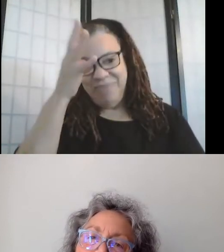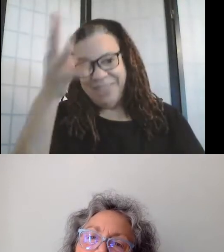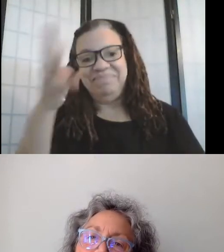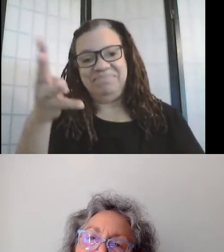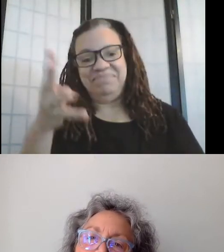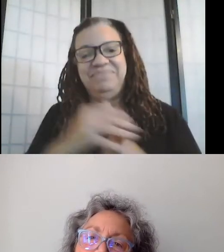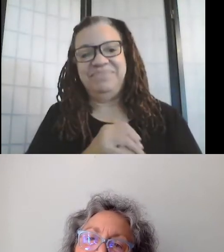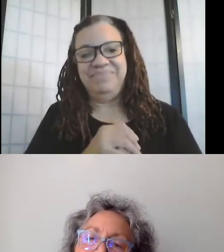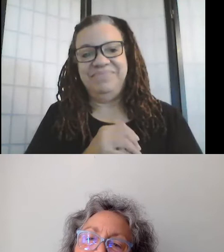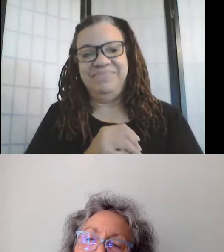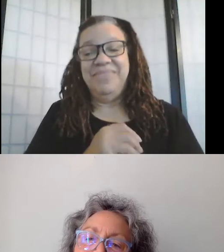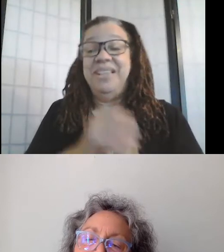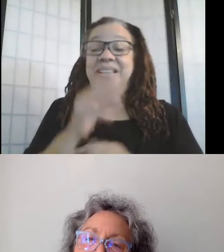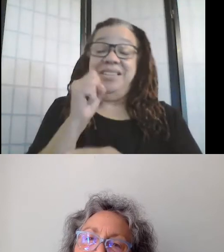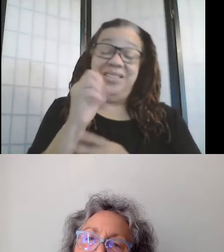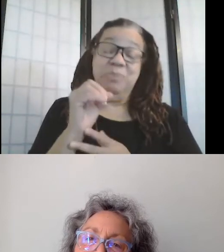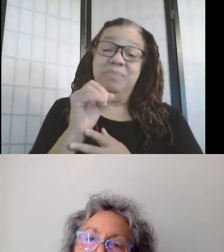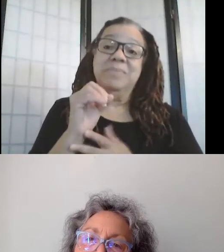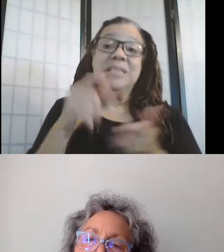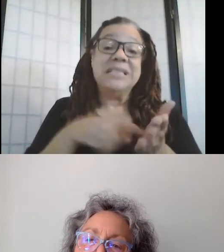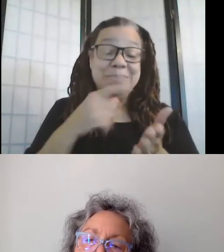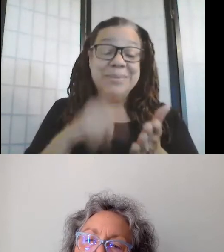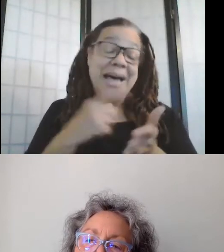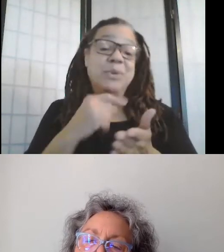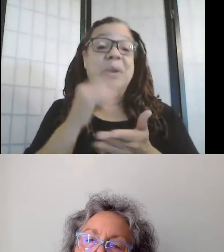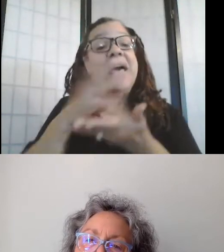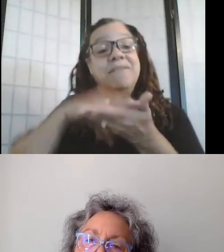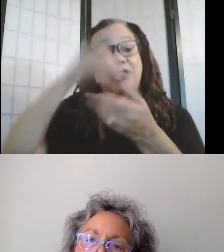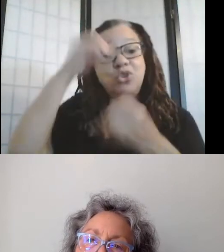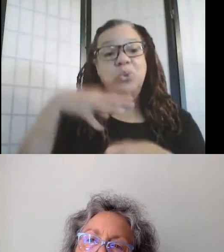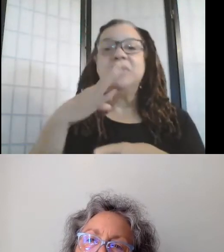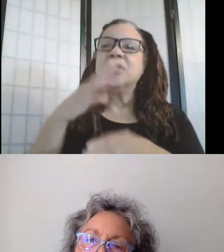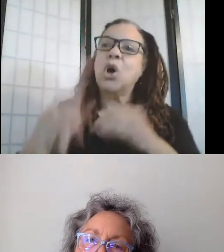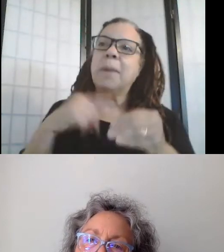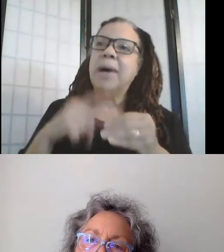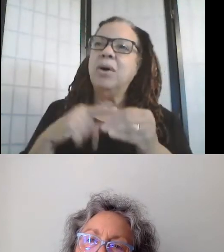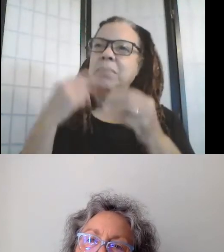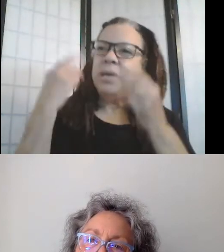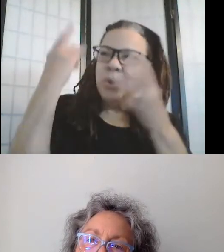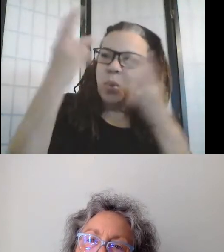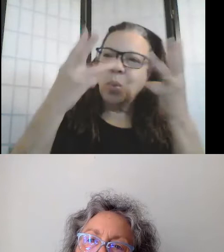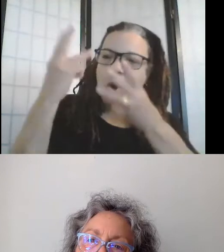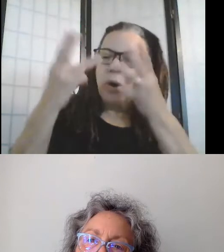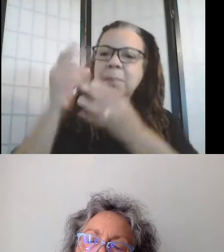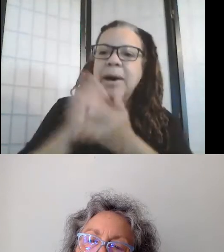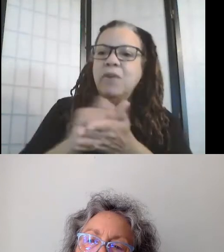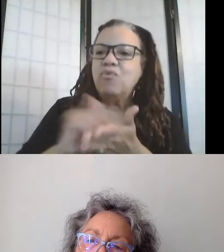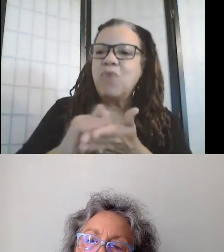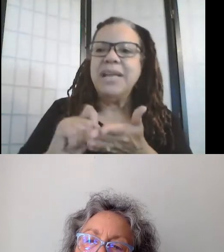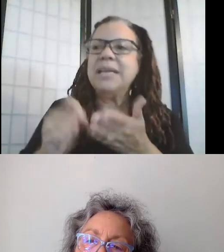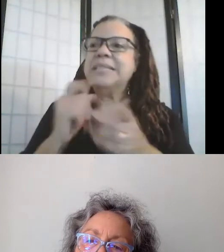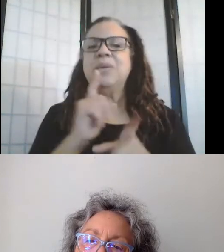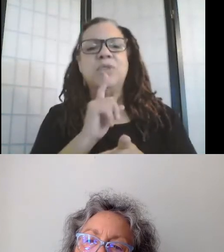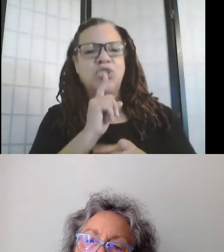fiction. And sometimes when I've had students talk about being worried about writing a particular story because they were